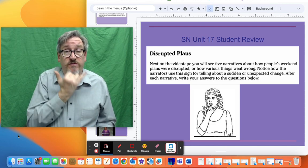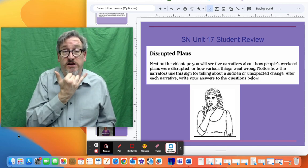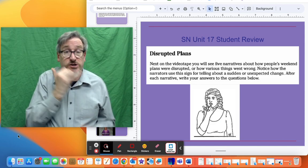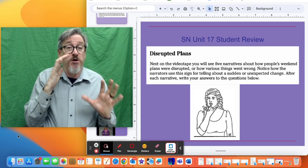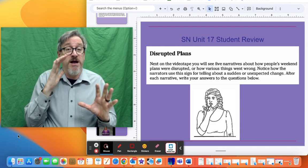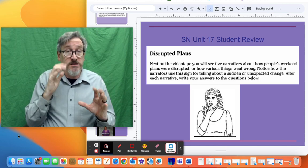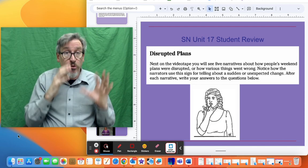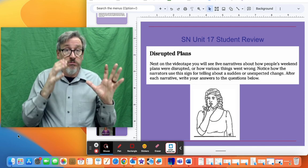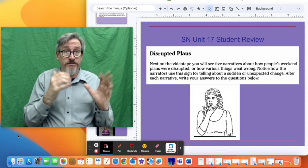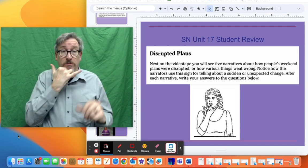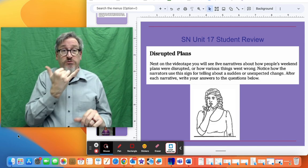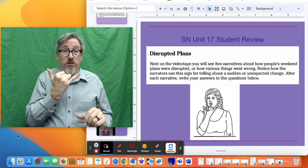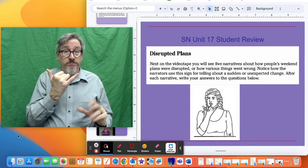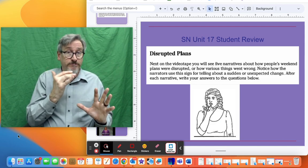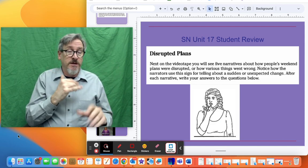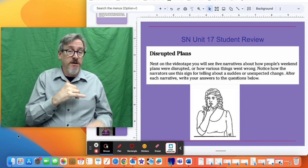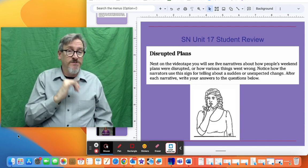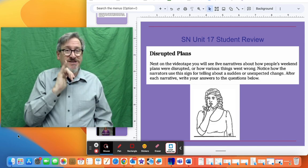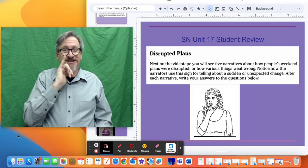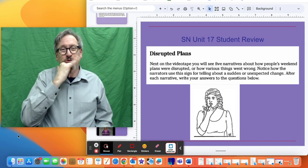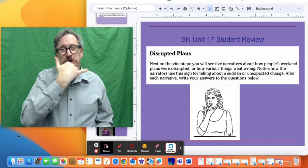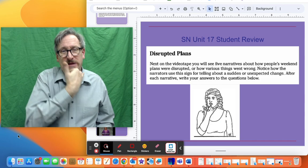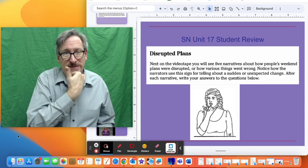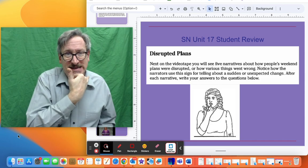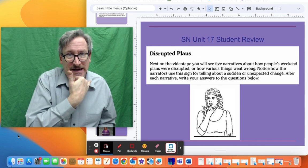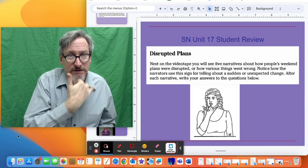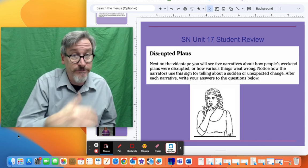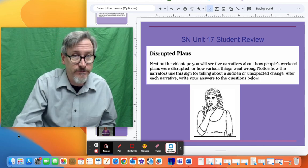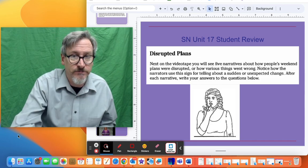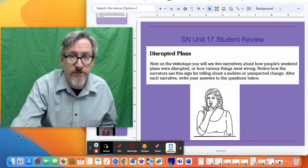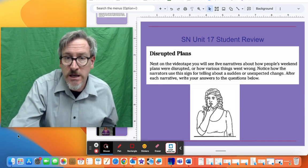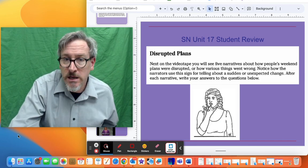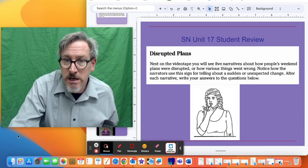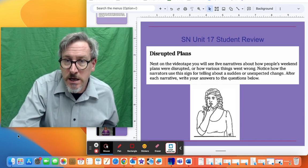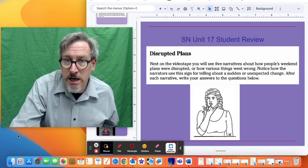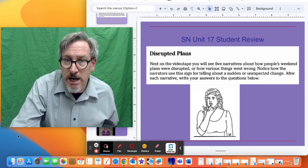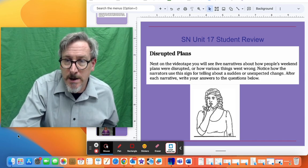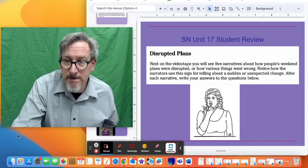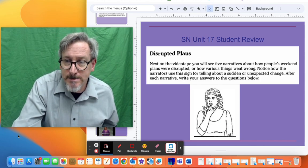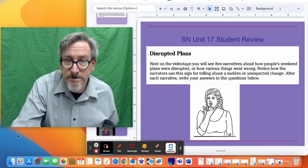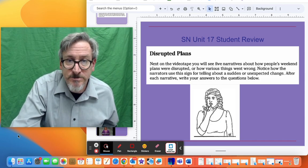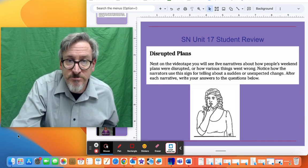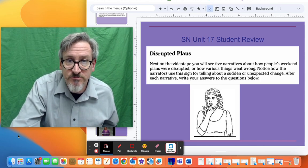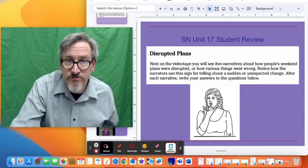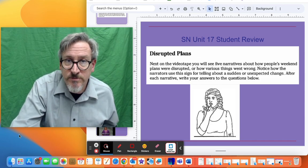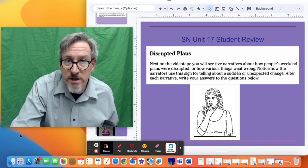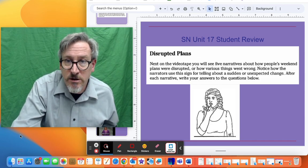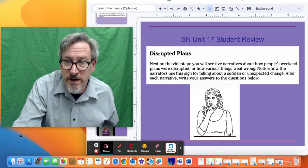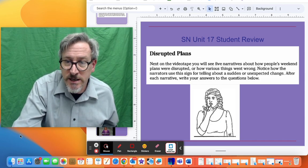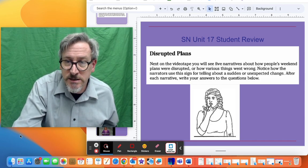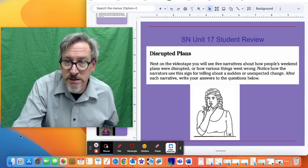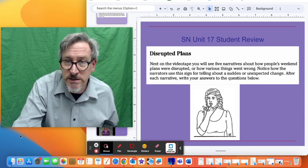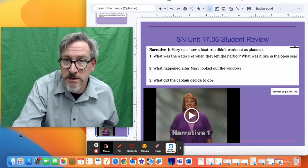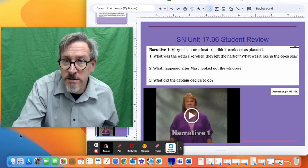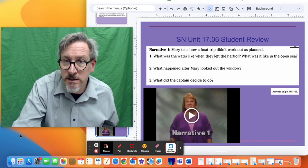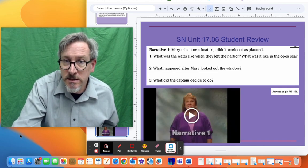a surprise. Ooh, that was wrong. Opposed to, ooh, I made a mistake. All